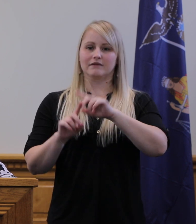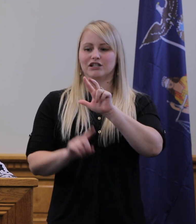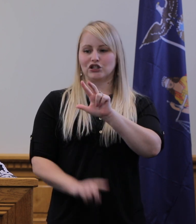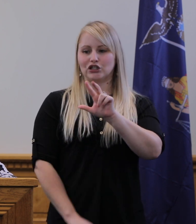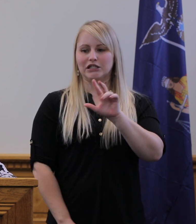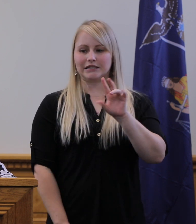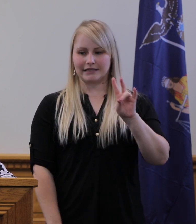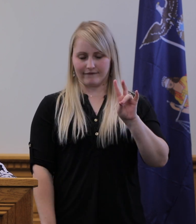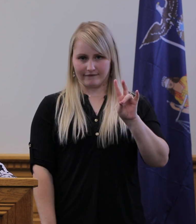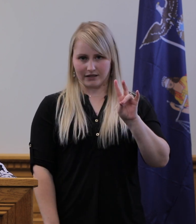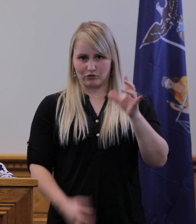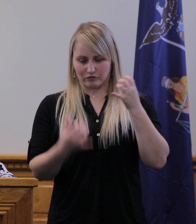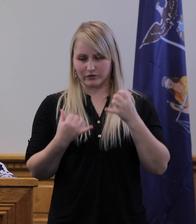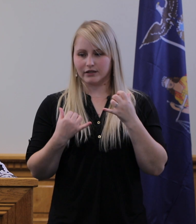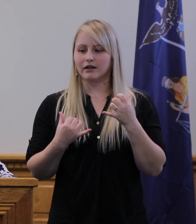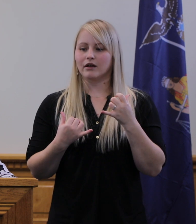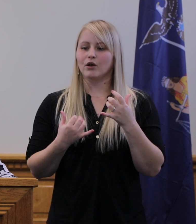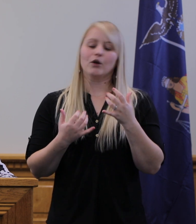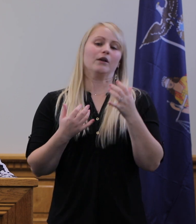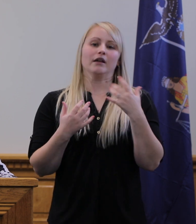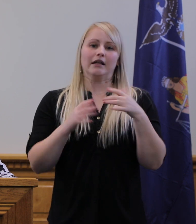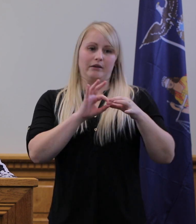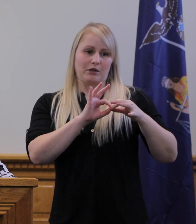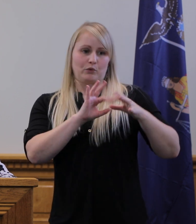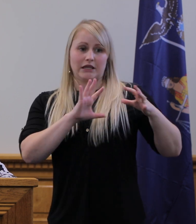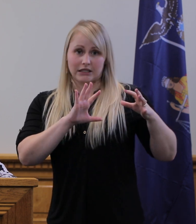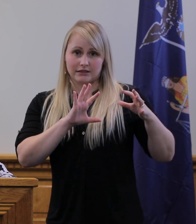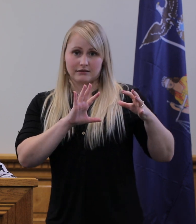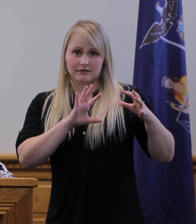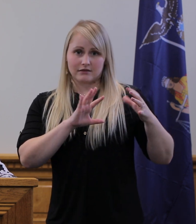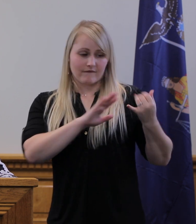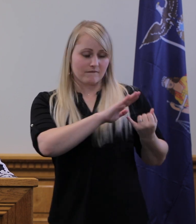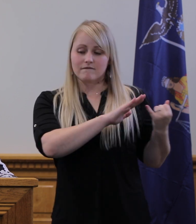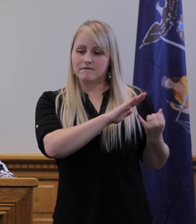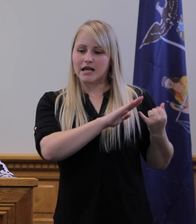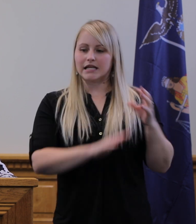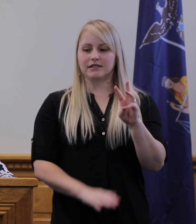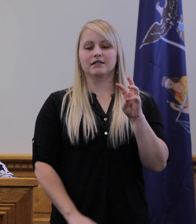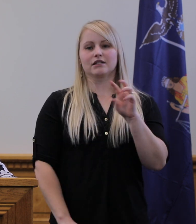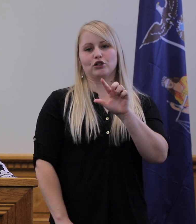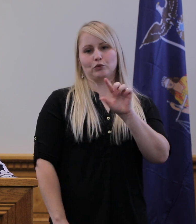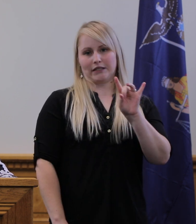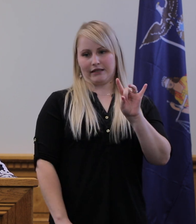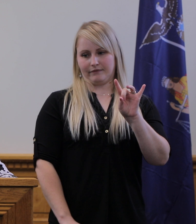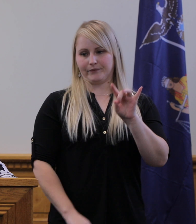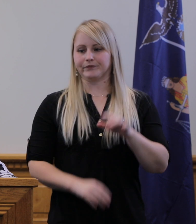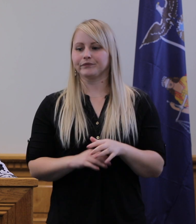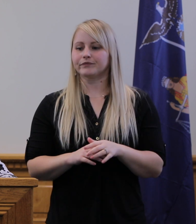629 patients from isolation. We have 4 deaths related to COVID, and we have